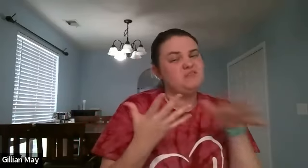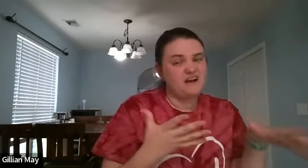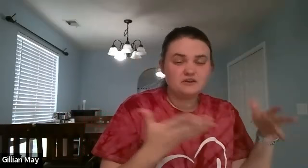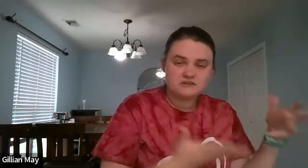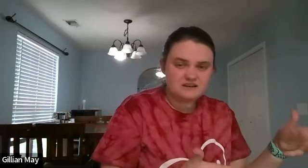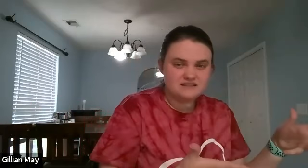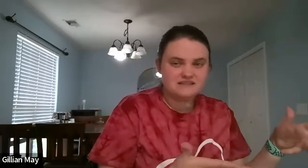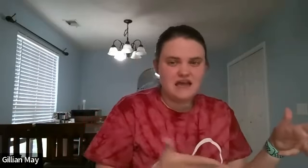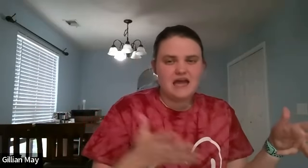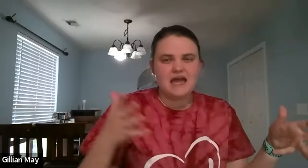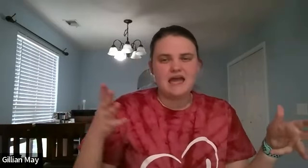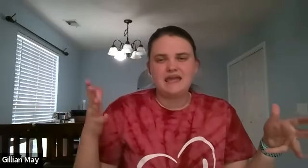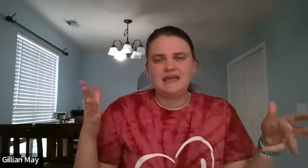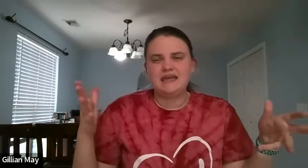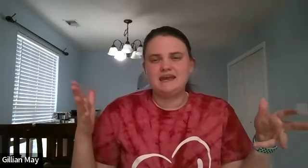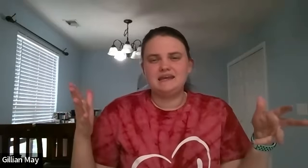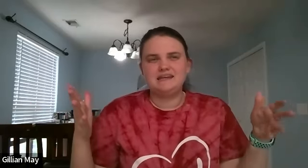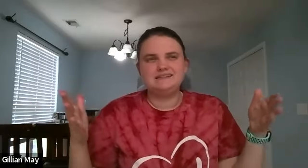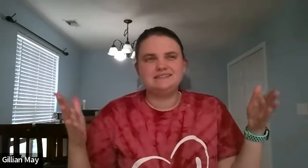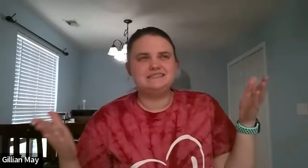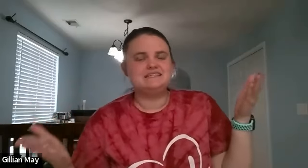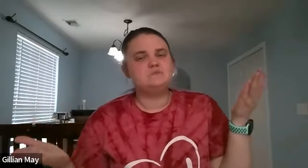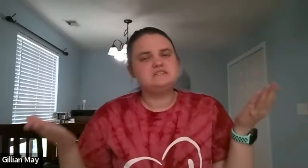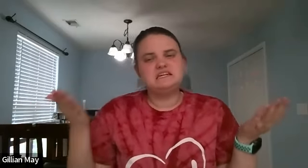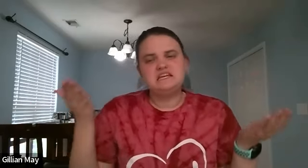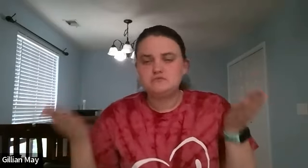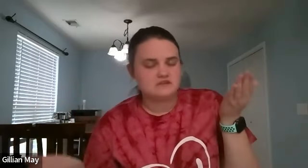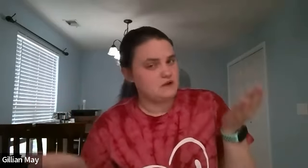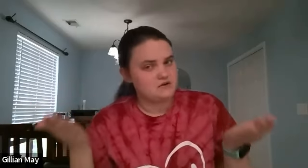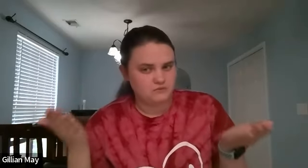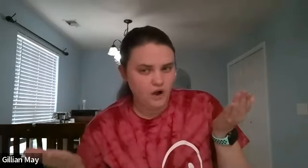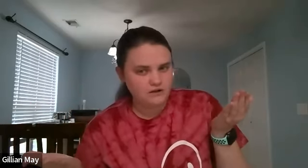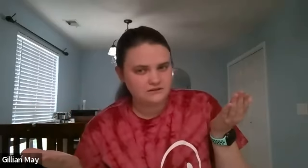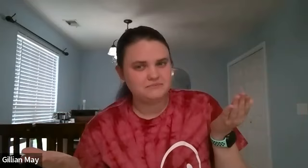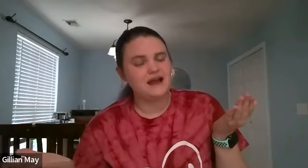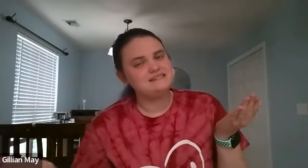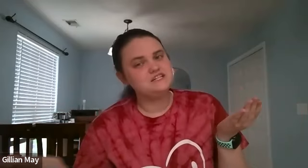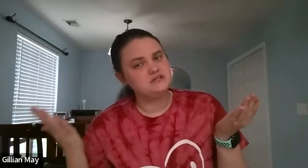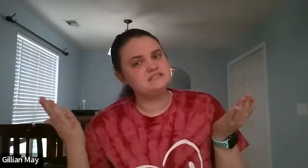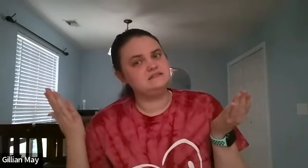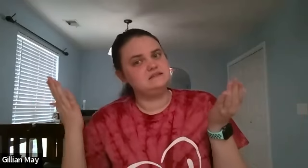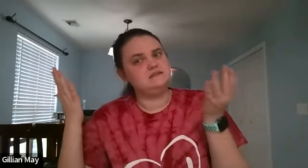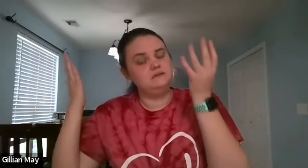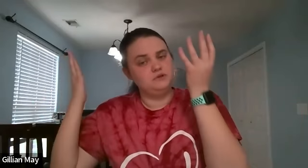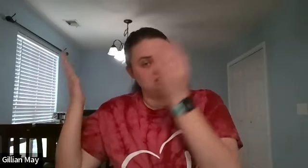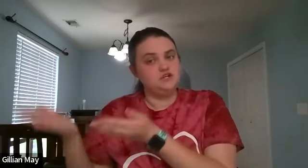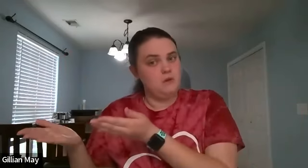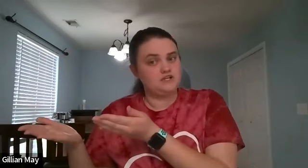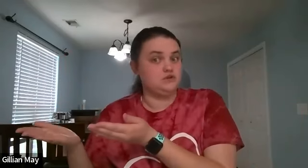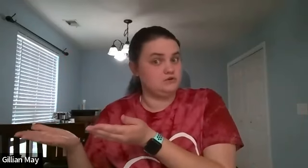online, there are signs, and it's almost like neither is right or wrong, but I tend to trust the person who actually grows up with